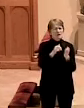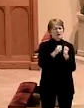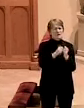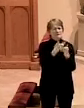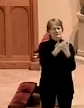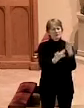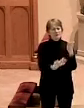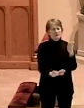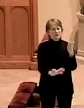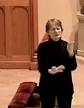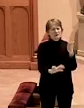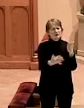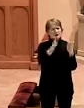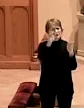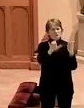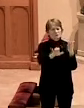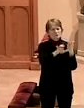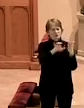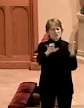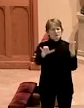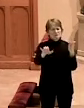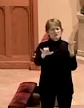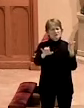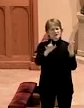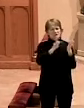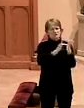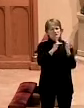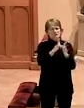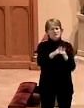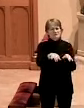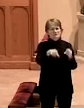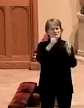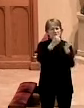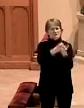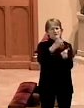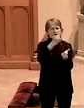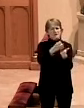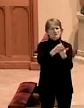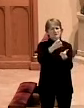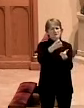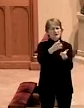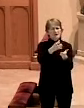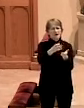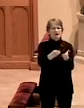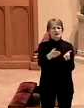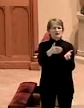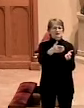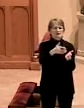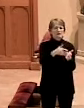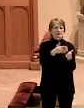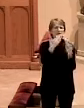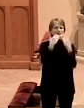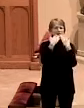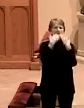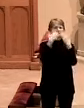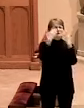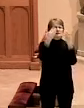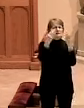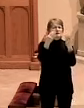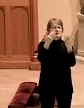to be shed on the cross. He took the chalice filled with the fruit of the vine and once more, giving you